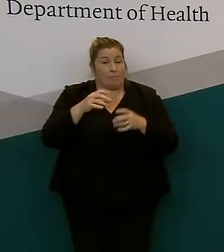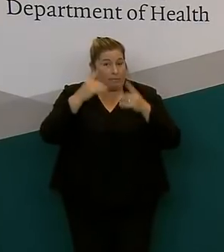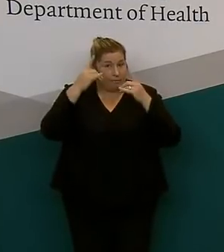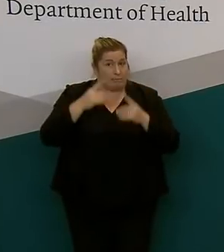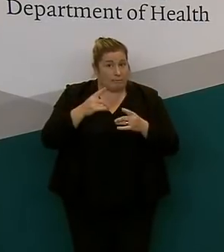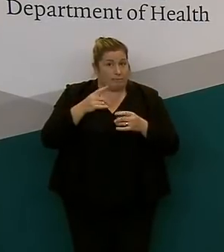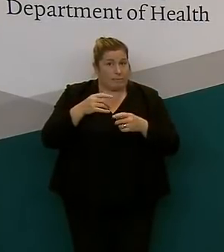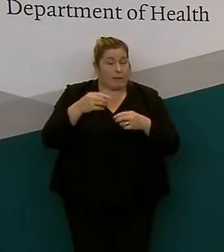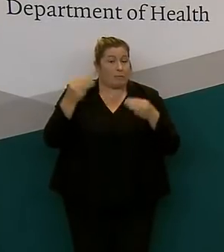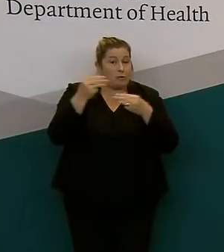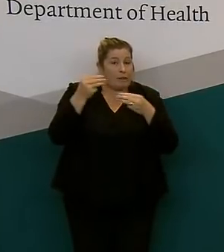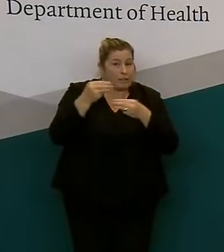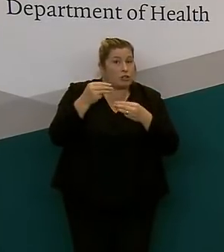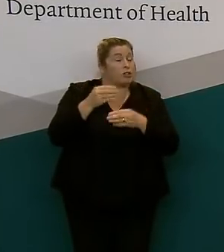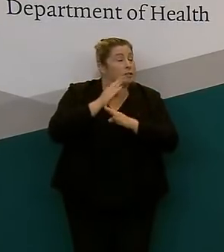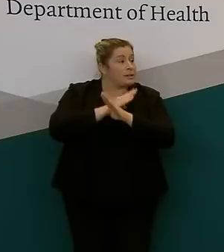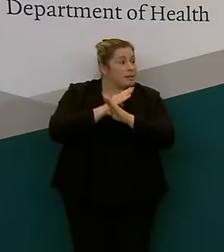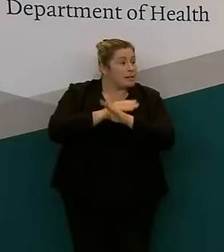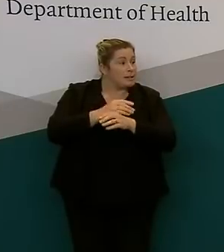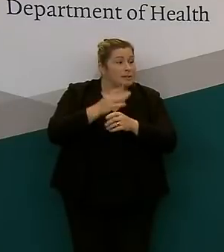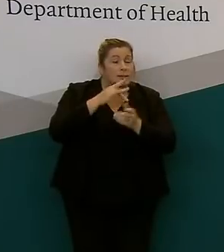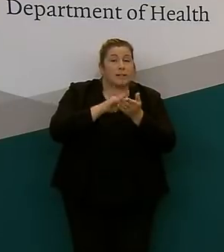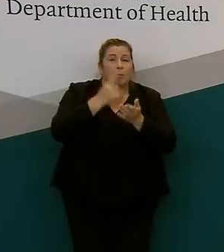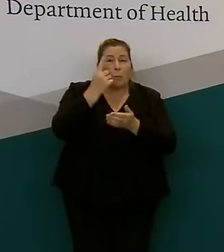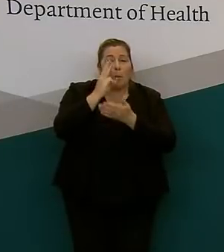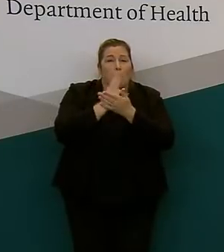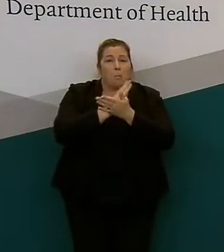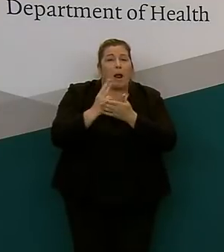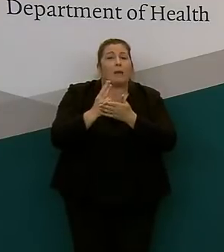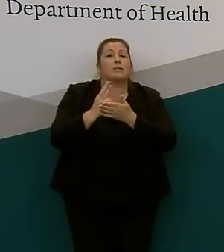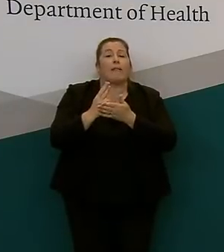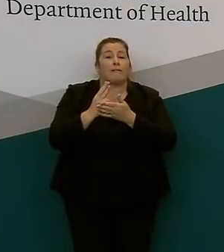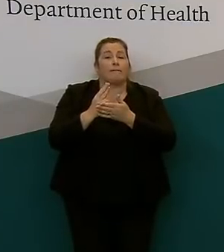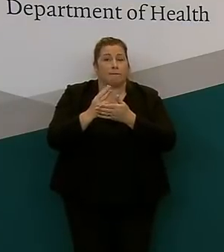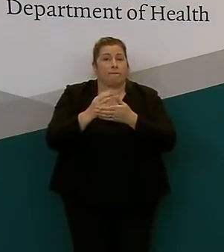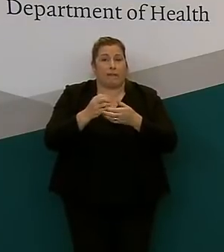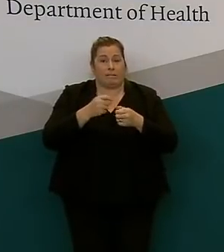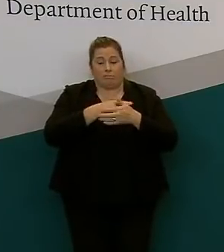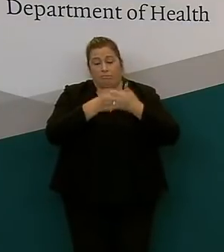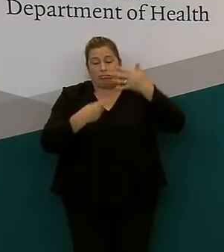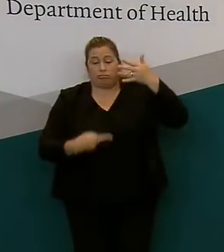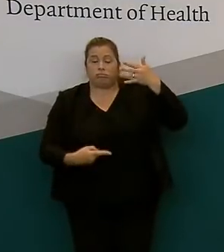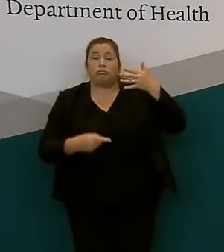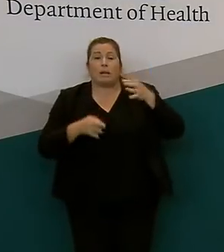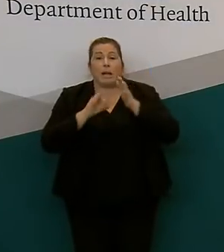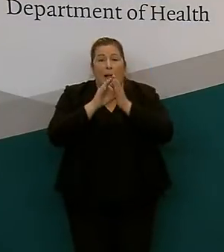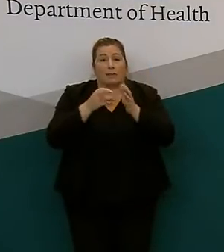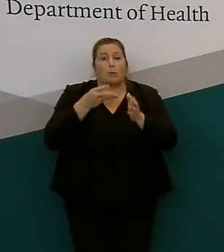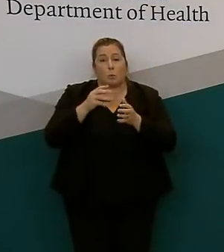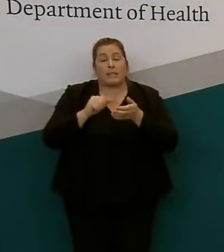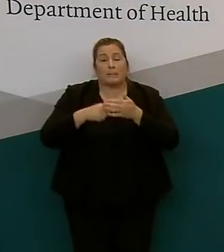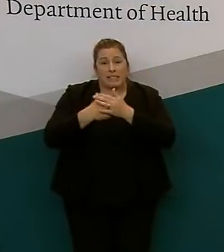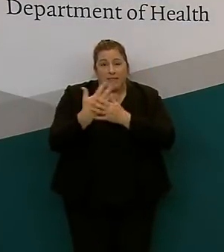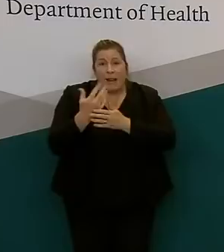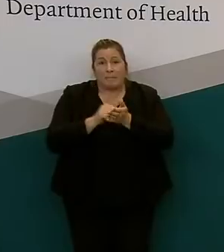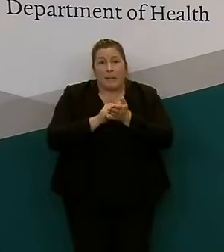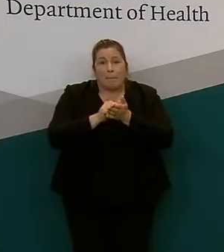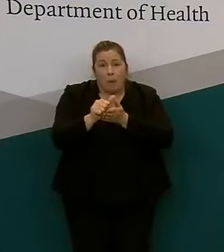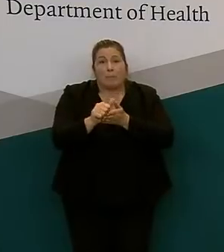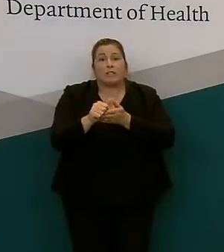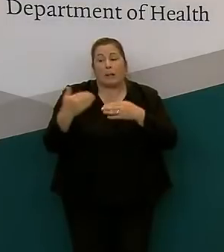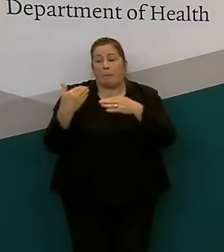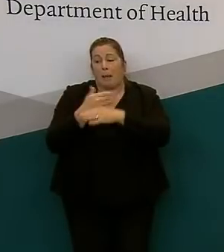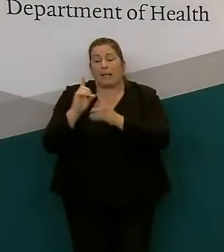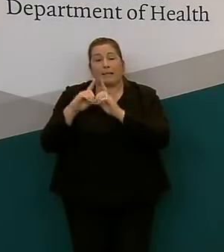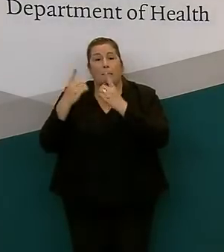intended, obviously, to be one part of a wider suite of guidance that will be developed and published and used by the Department